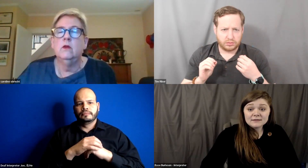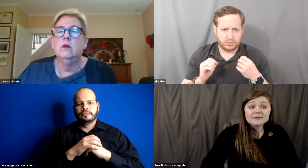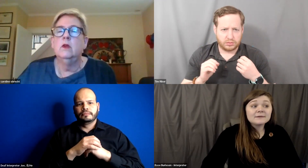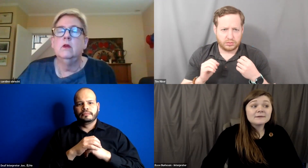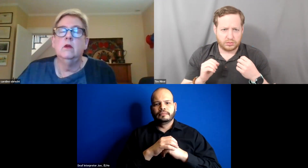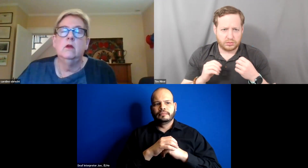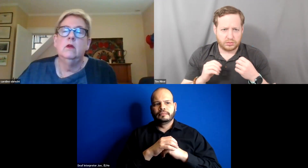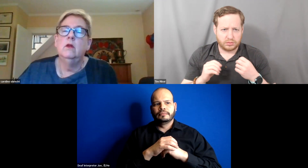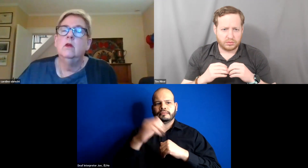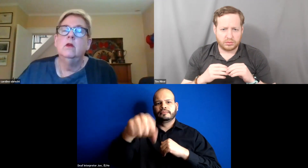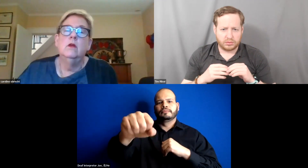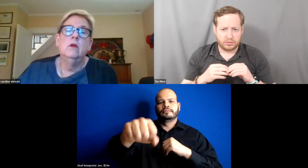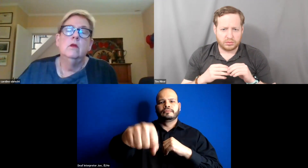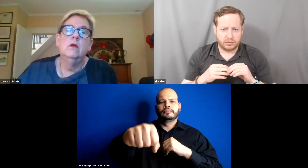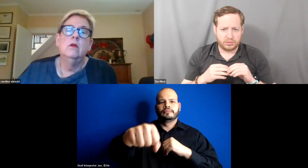Yes.